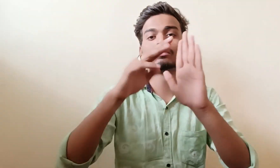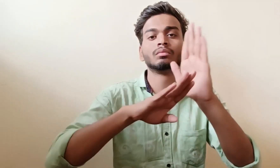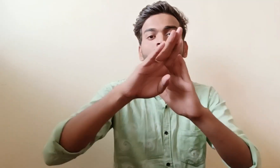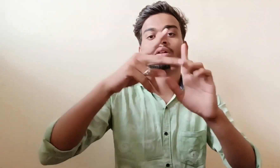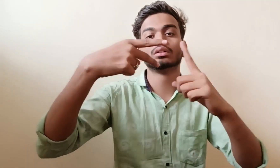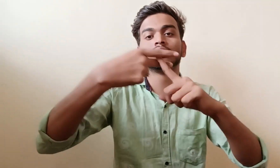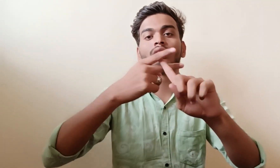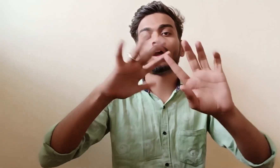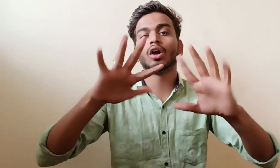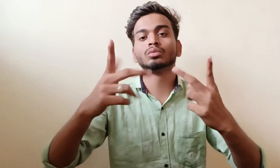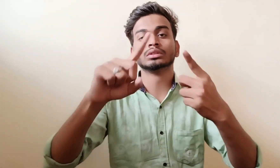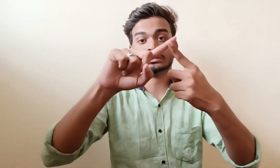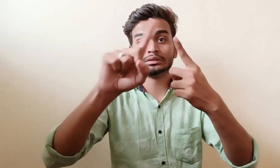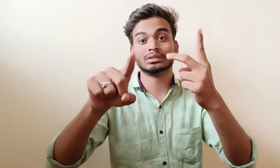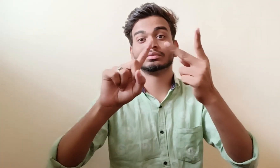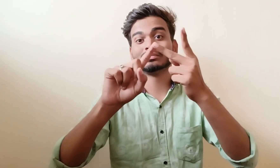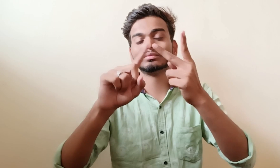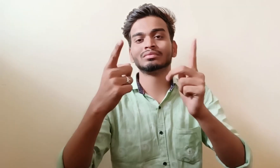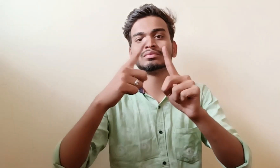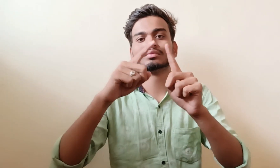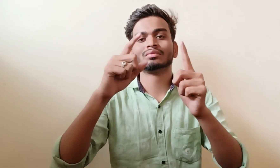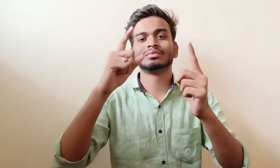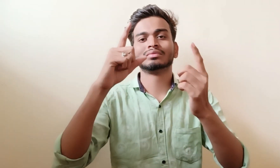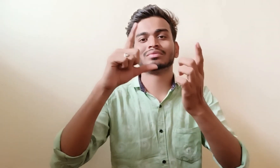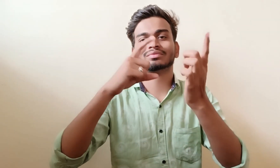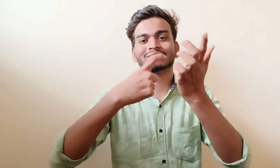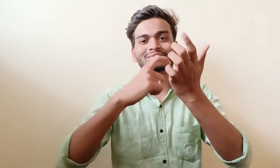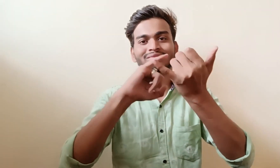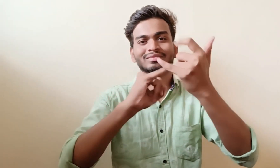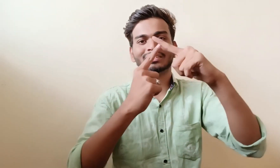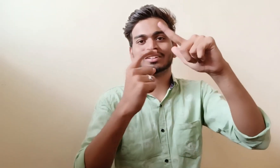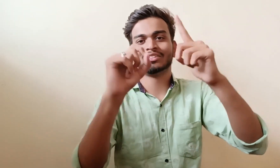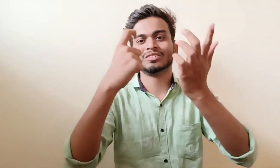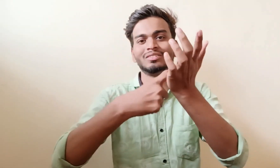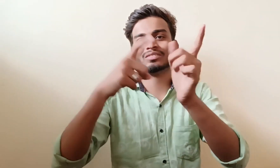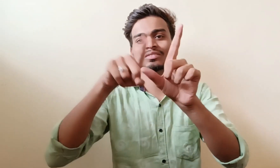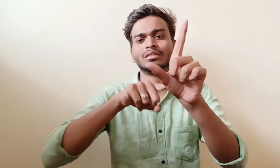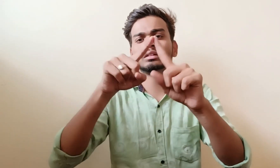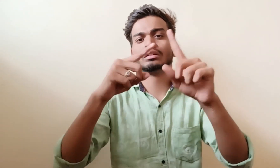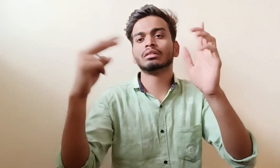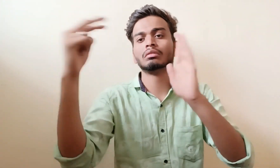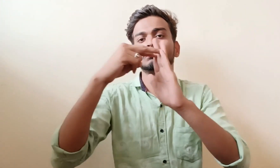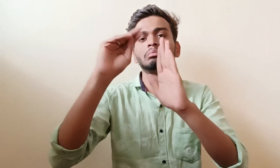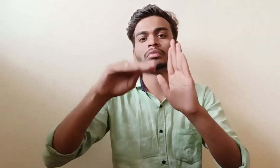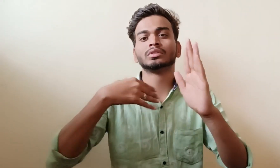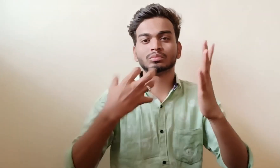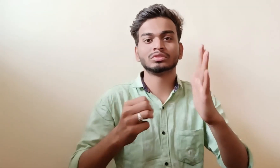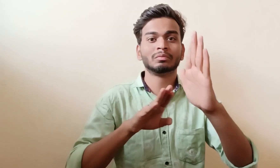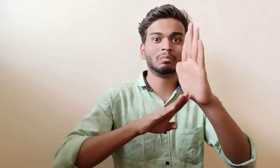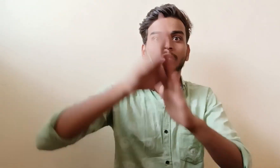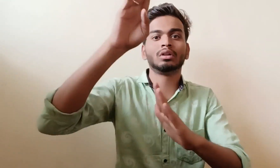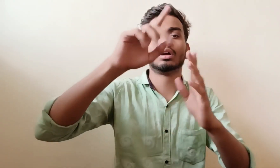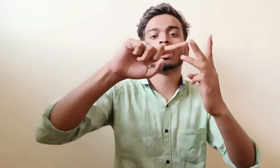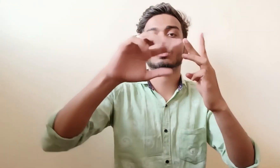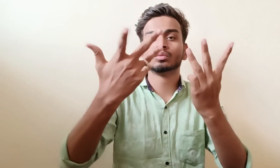story view low and how solve fast view and your reels view low and how to